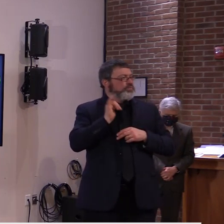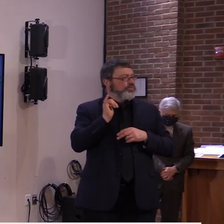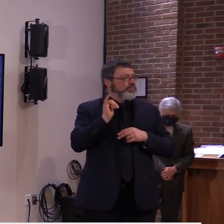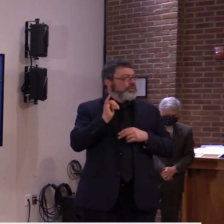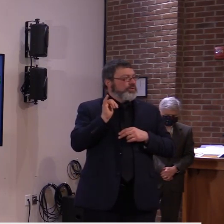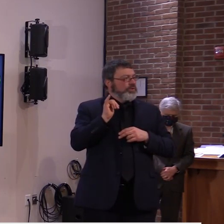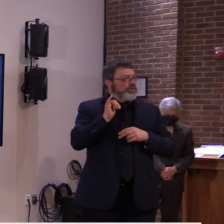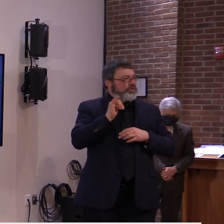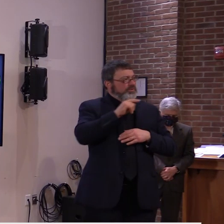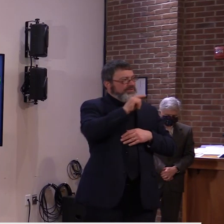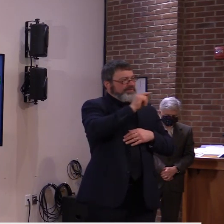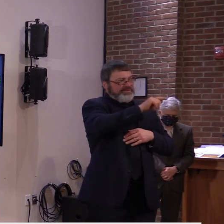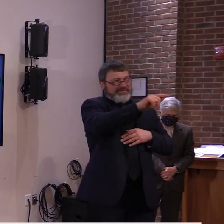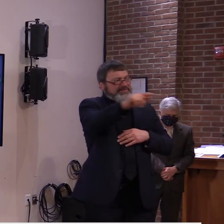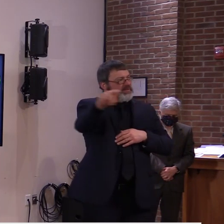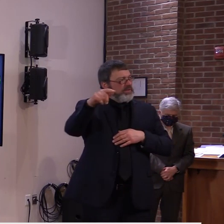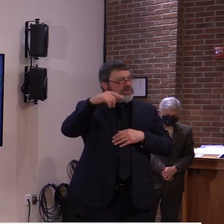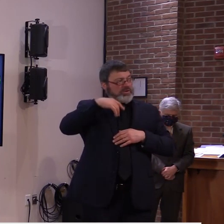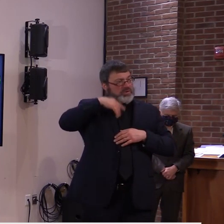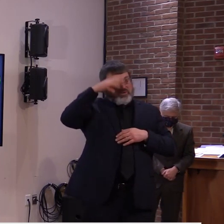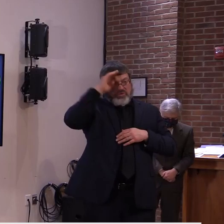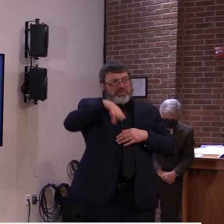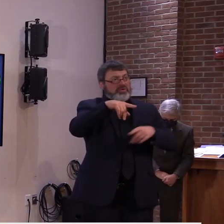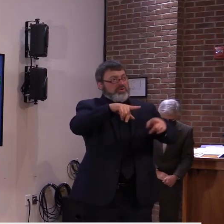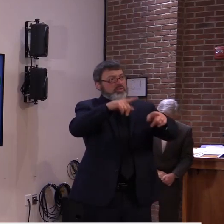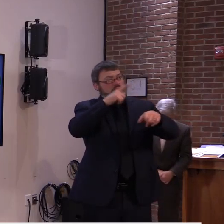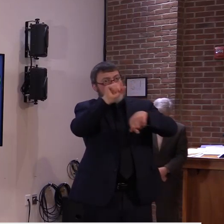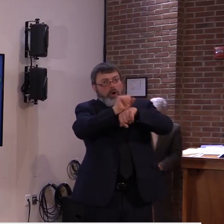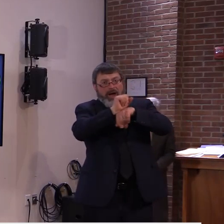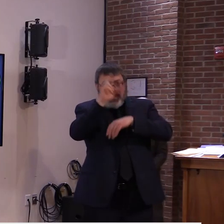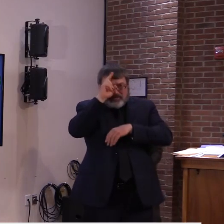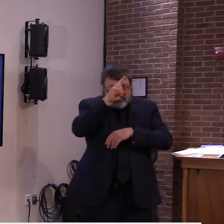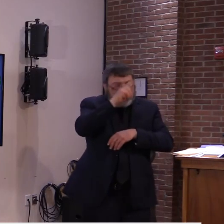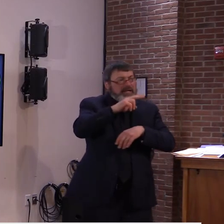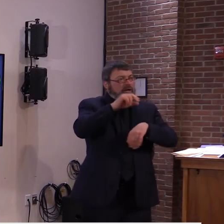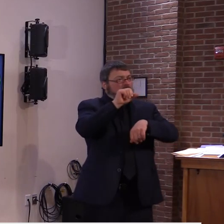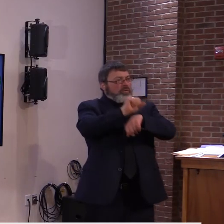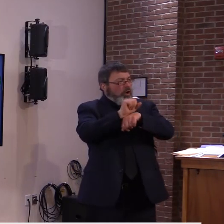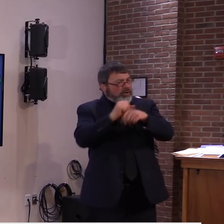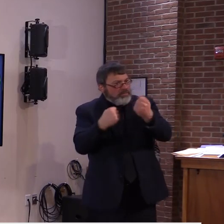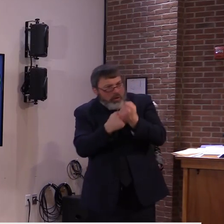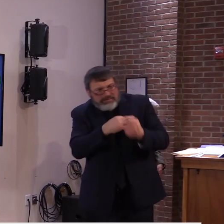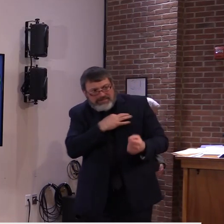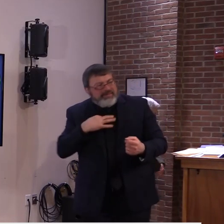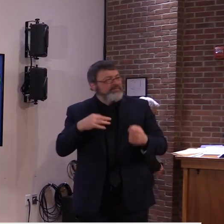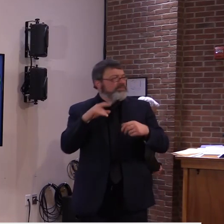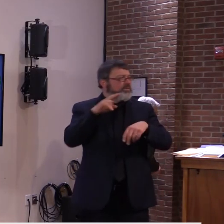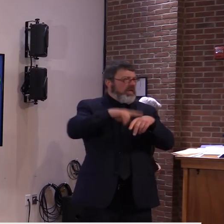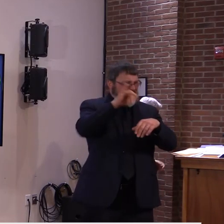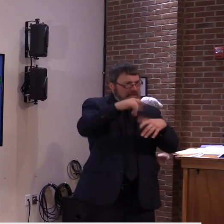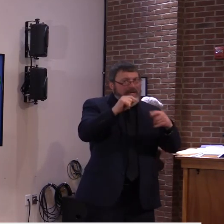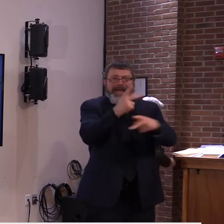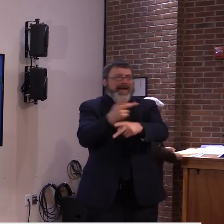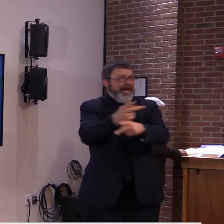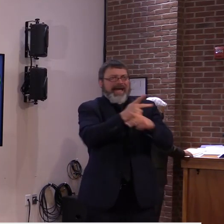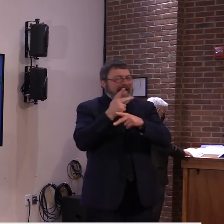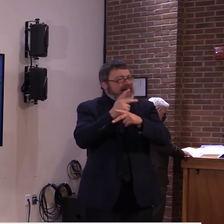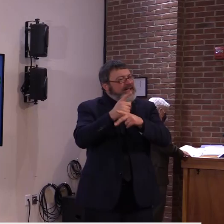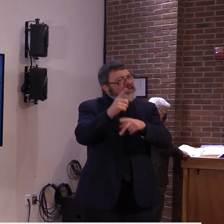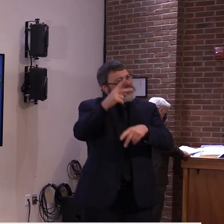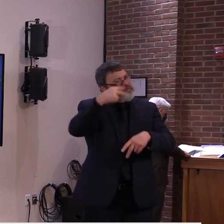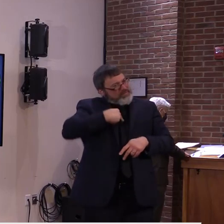this. Then, of course, there are the economic stresses. And I would like to focus on something we haven't talked about this morning,